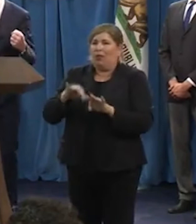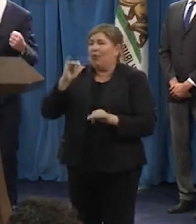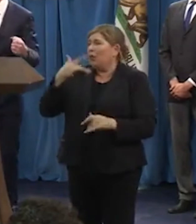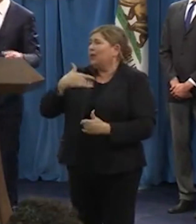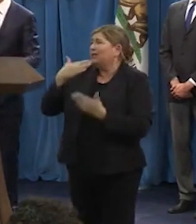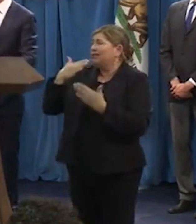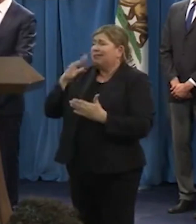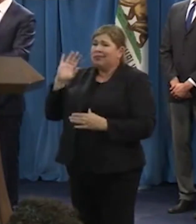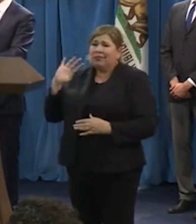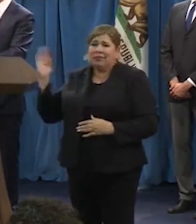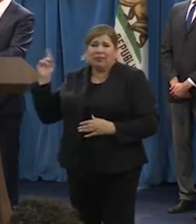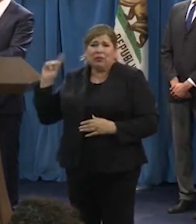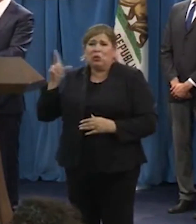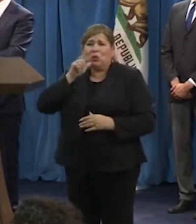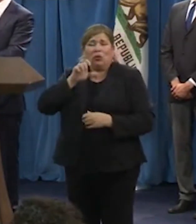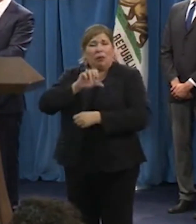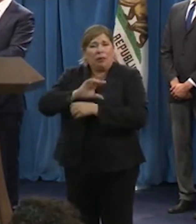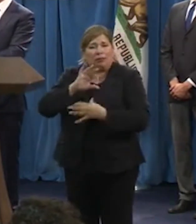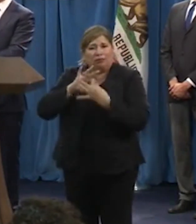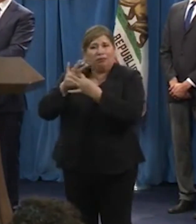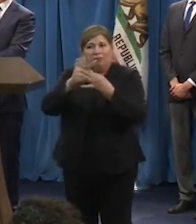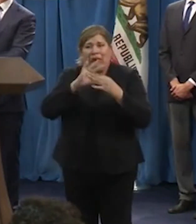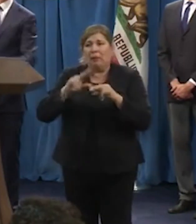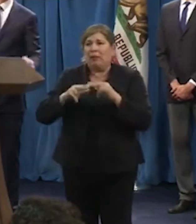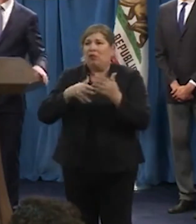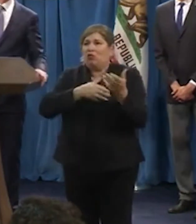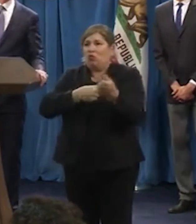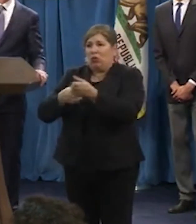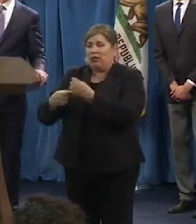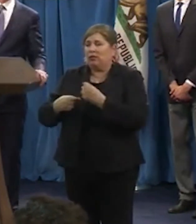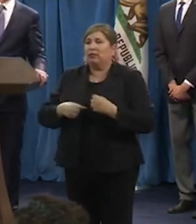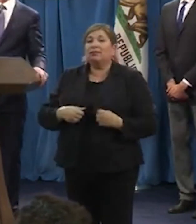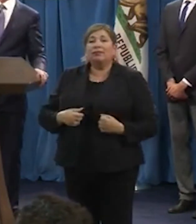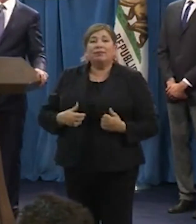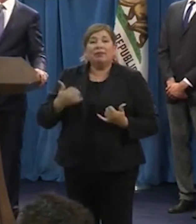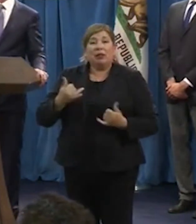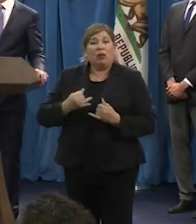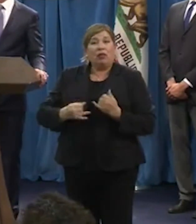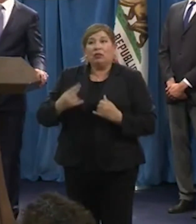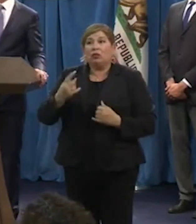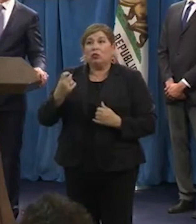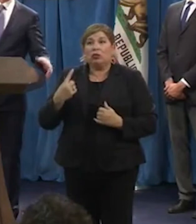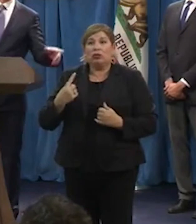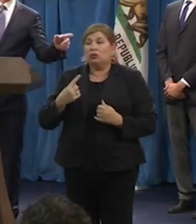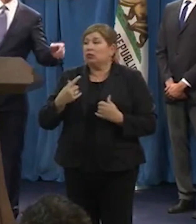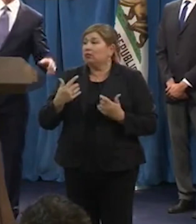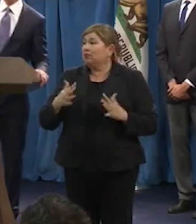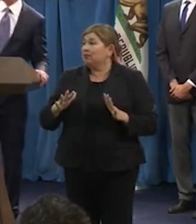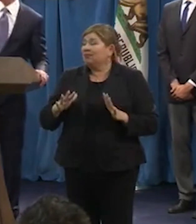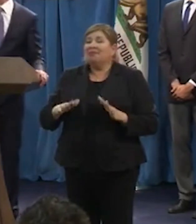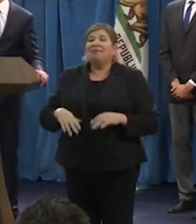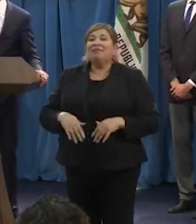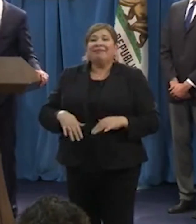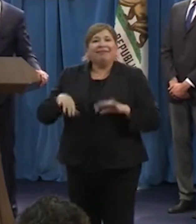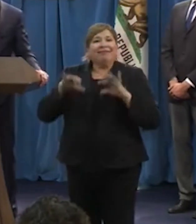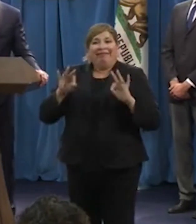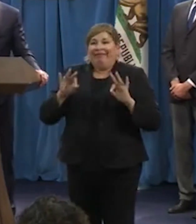24/7 building trust at the local level. Last question, if there's one. Well, take advantage of